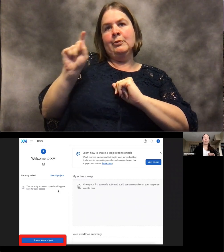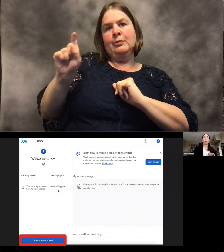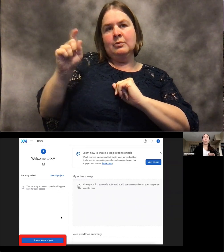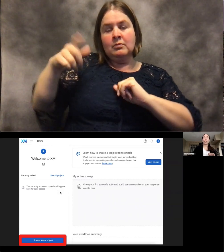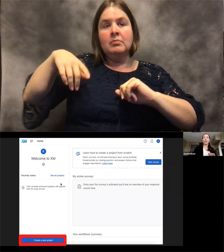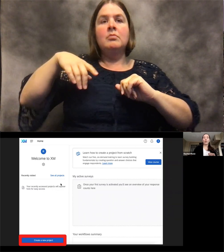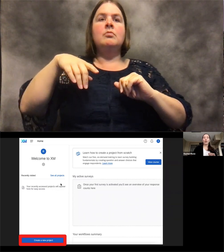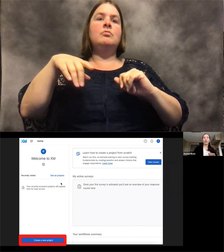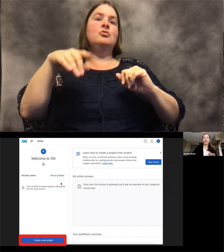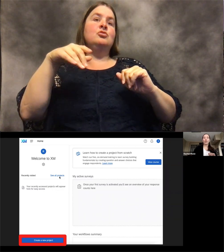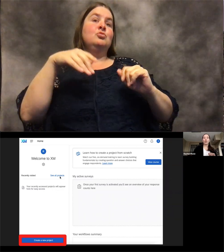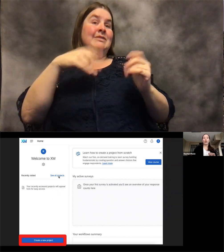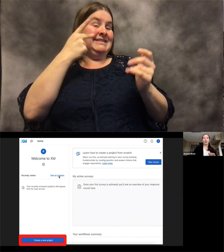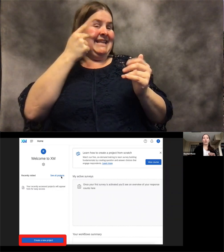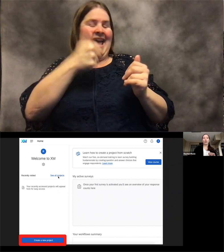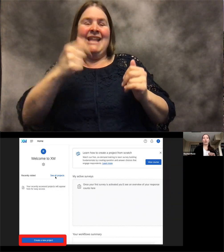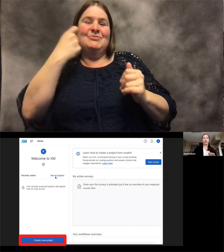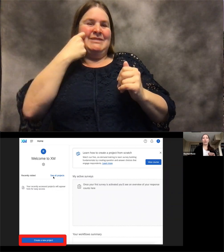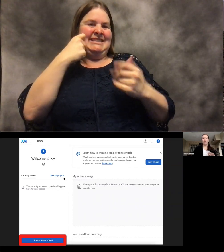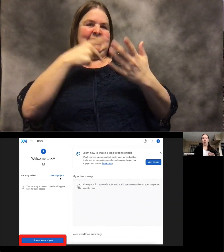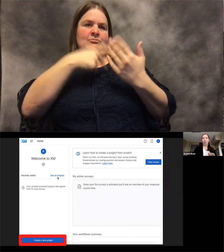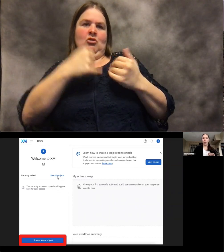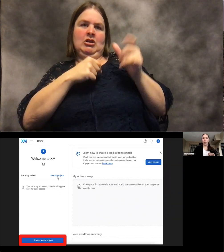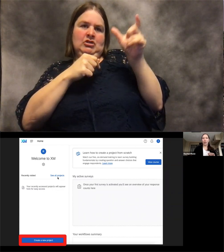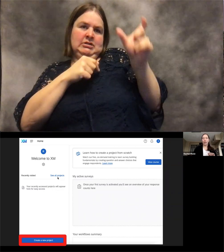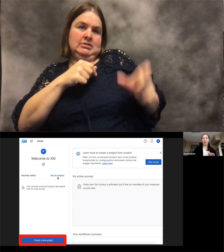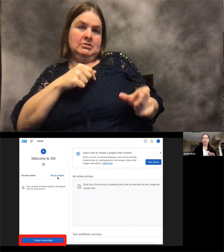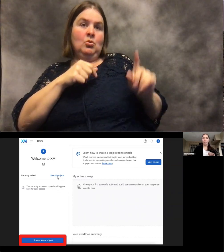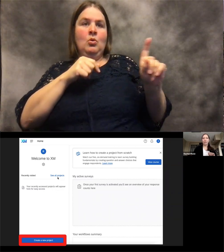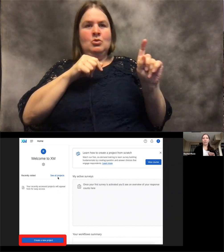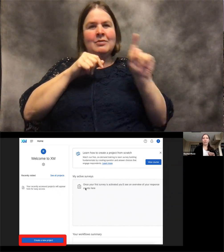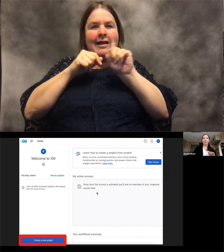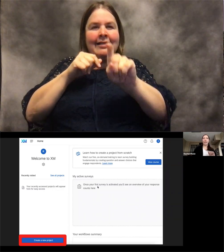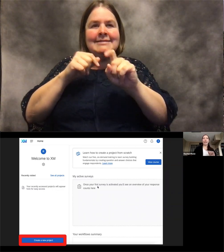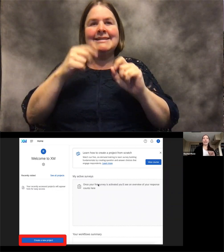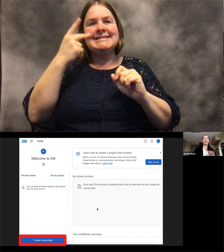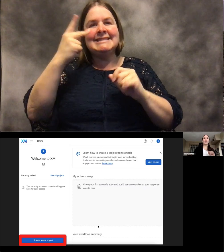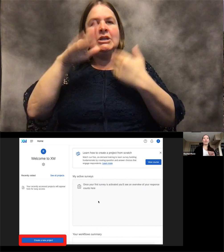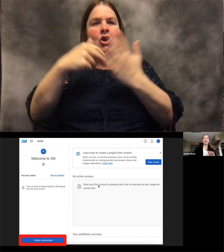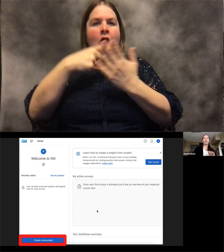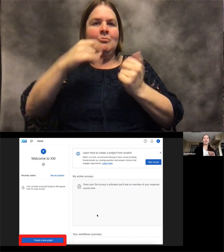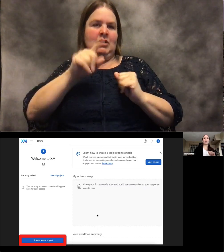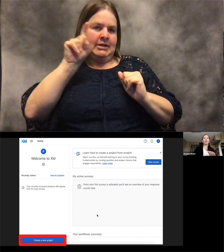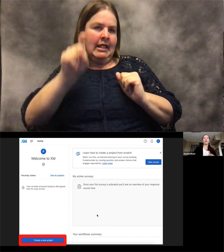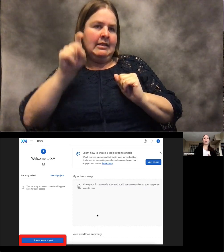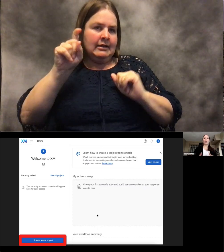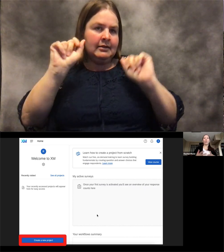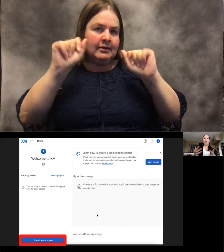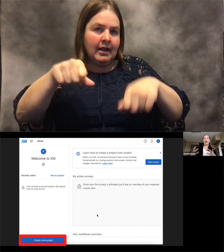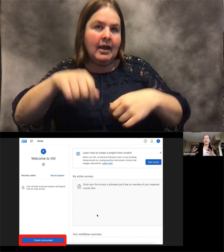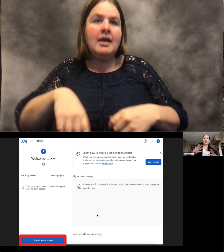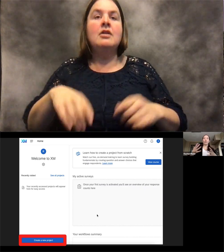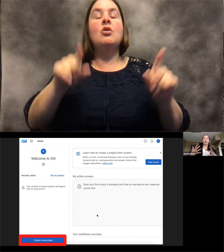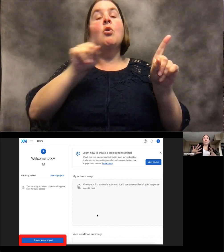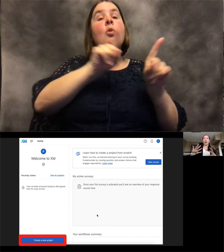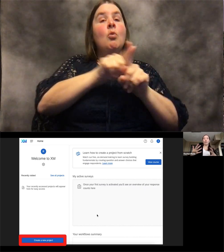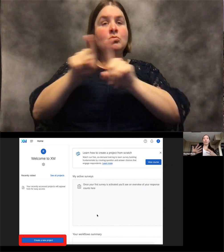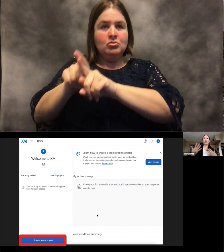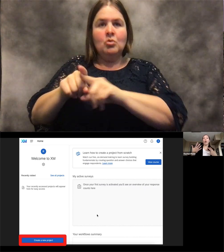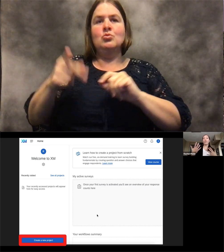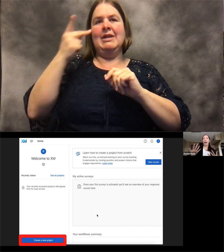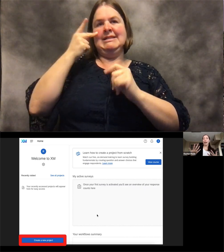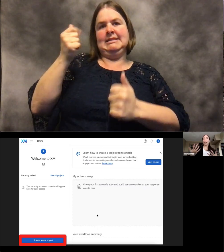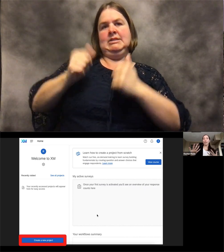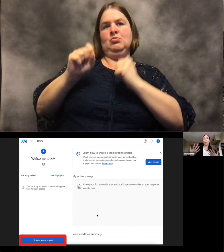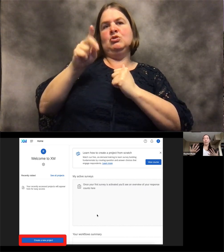You'll have some recent projects. You can also click on all projects. And it lists a summary of what surveys or